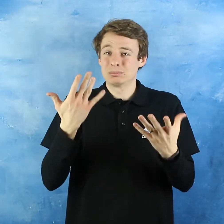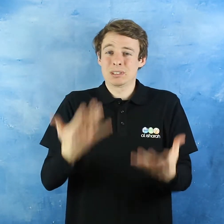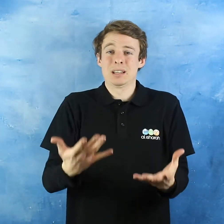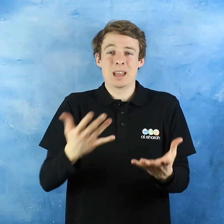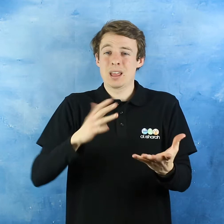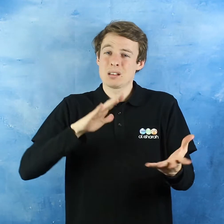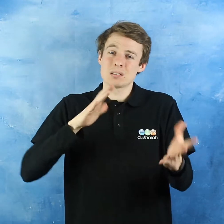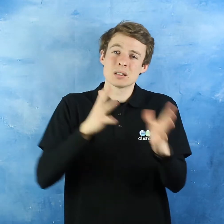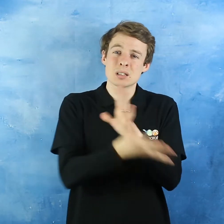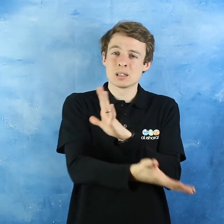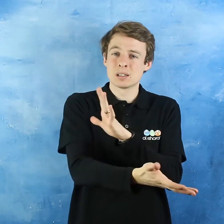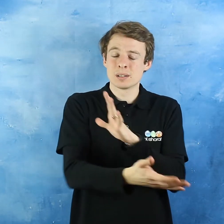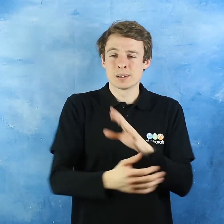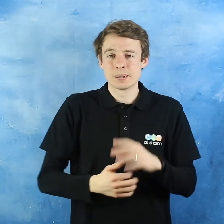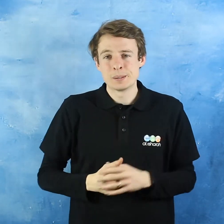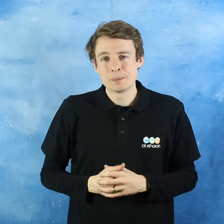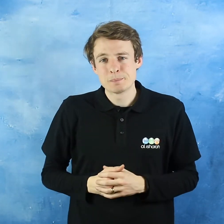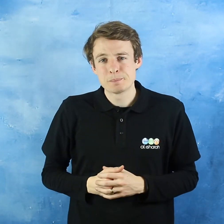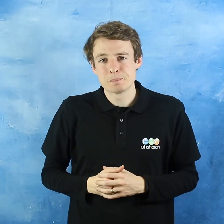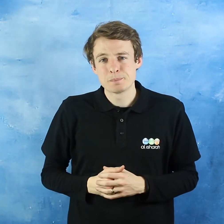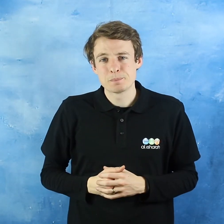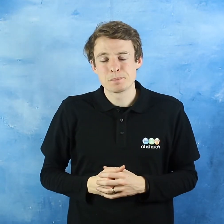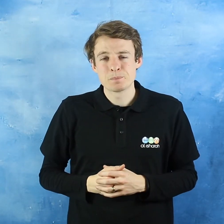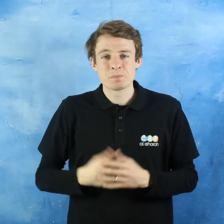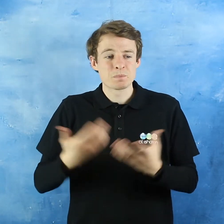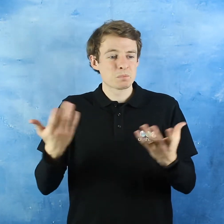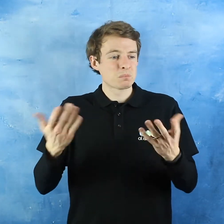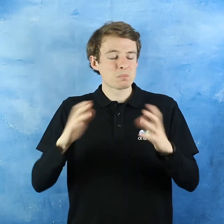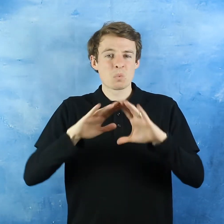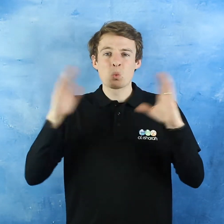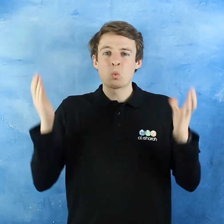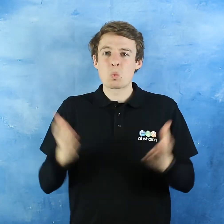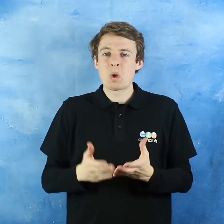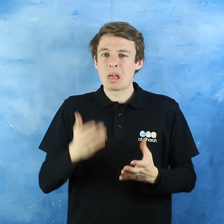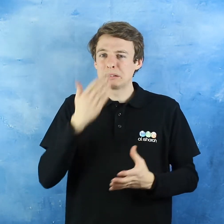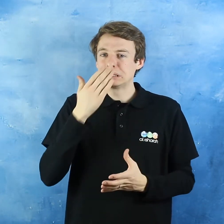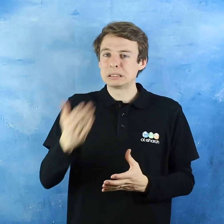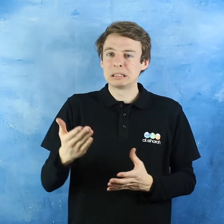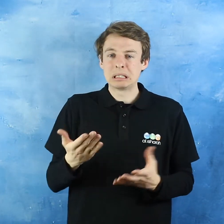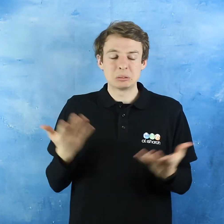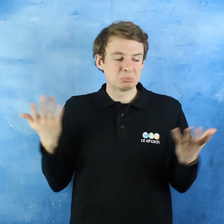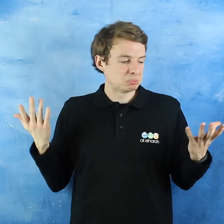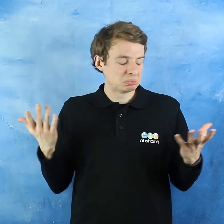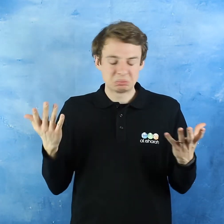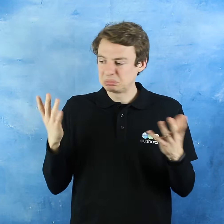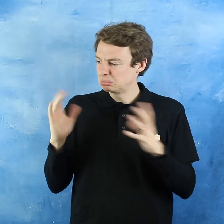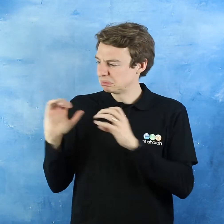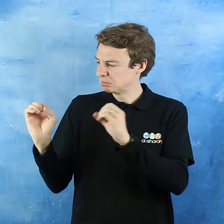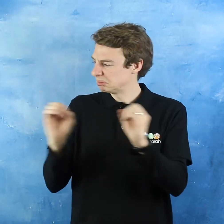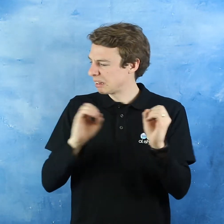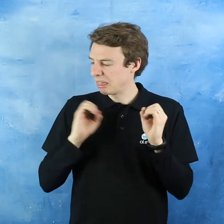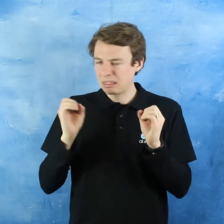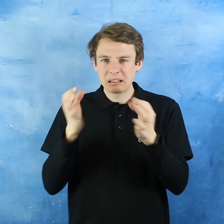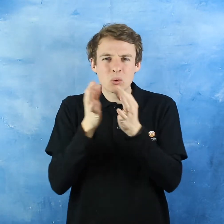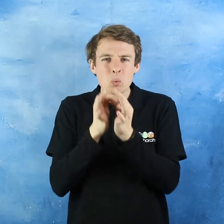silent. What you see in the media, very little bit, as nothing happened. While sometime one small incident